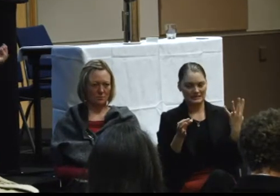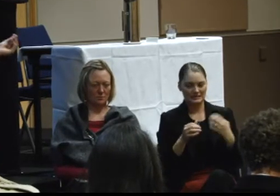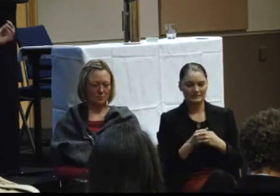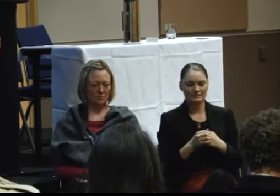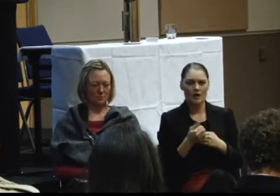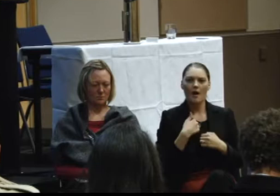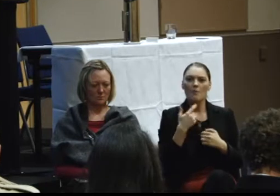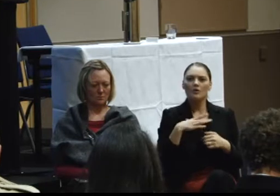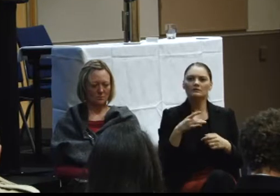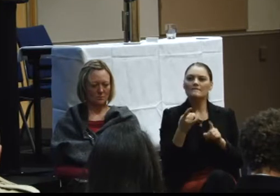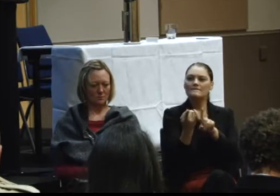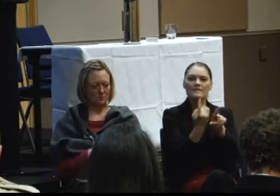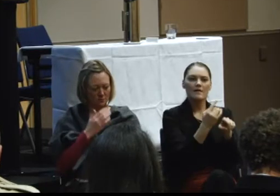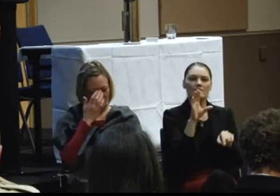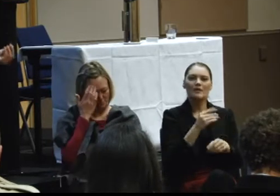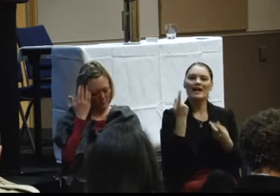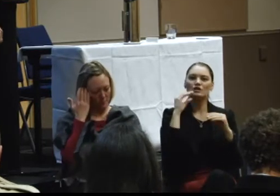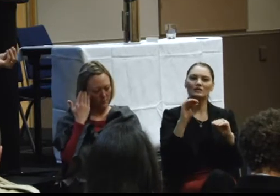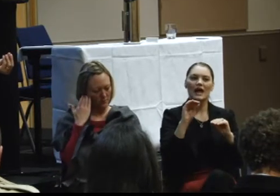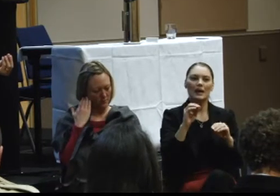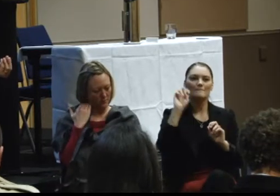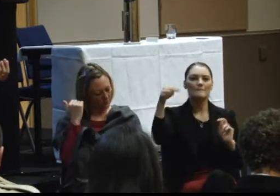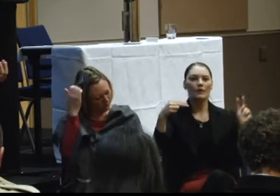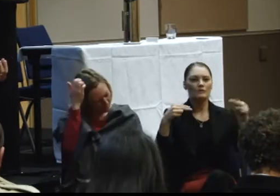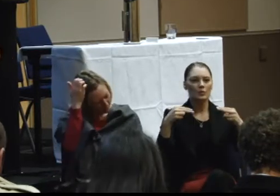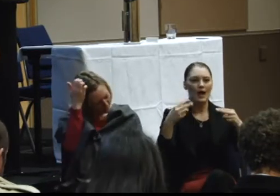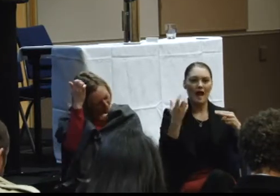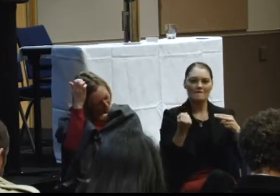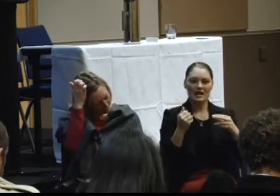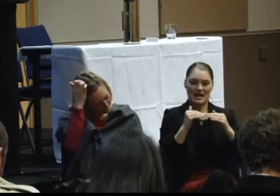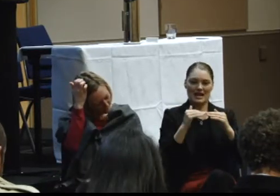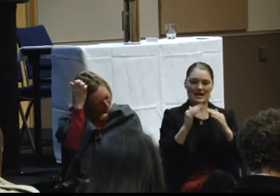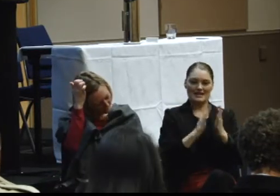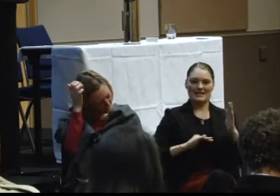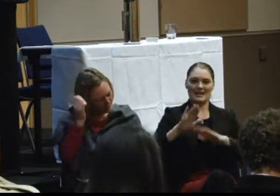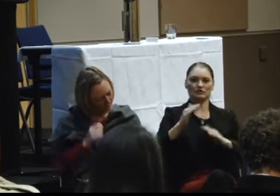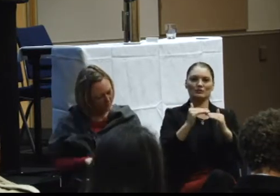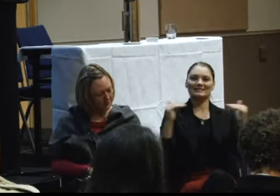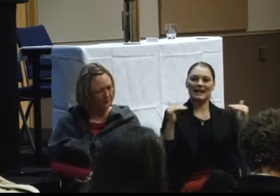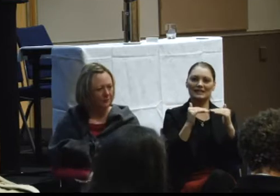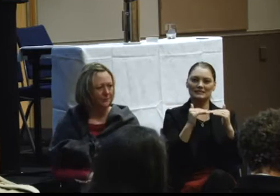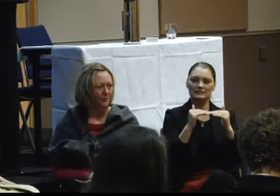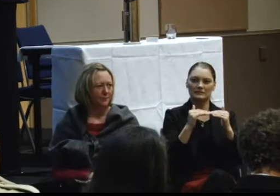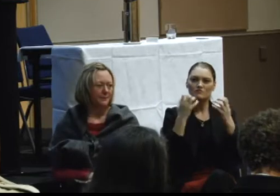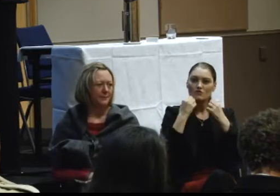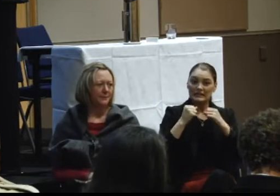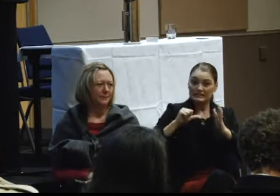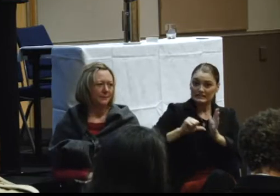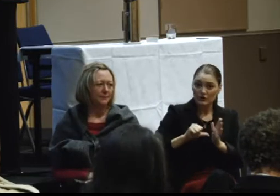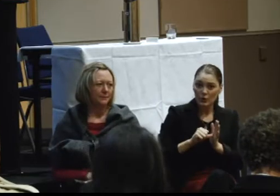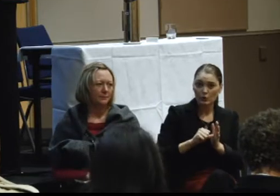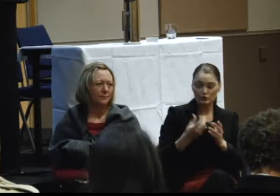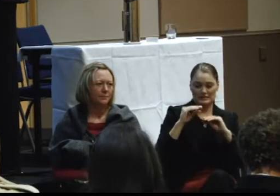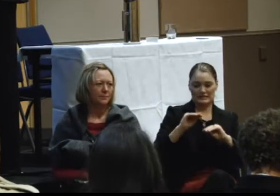from educators' points of view. I'm looking for, is there a particular national standard which has proven difficult to teach using traditional mechanisms that would